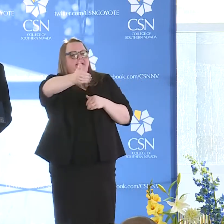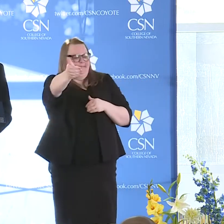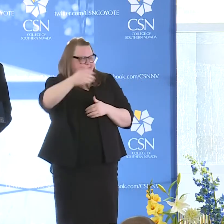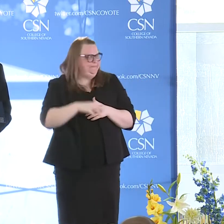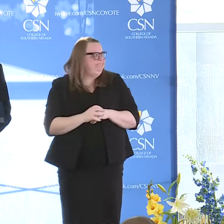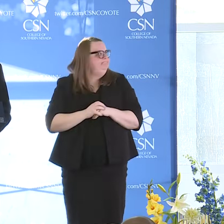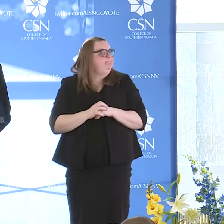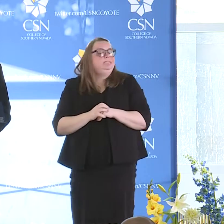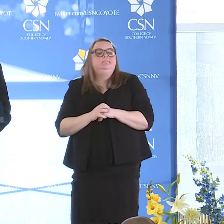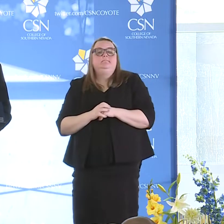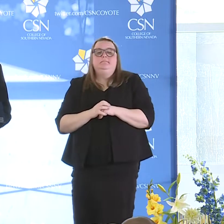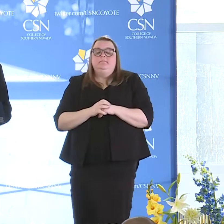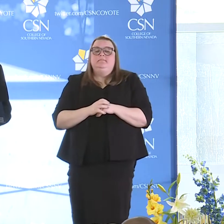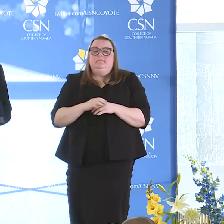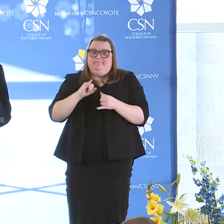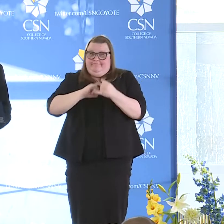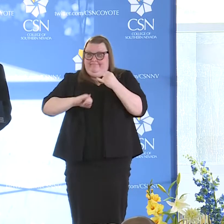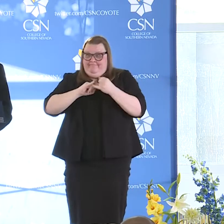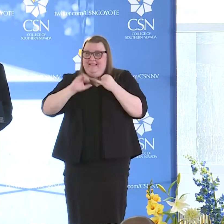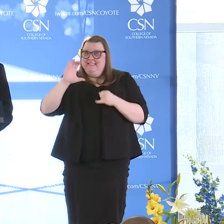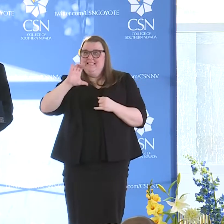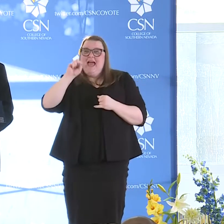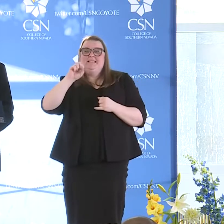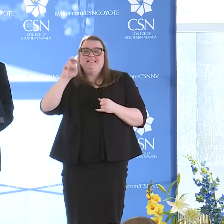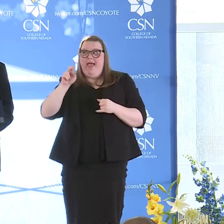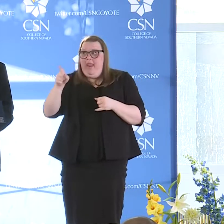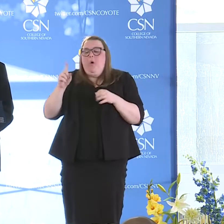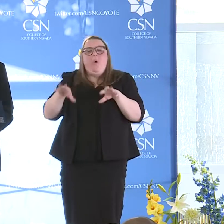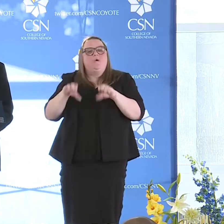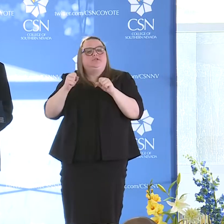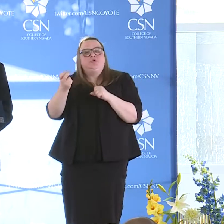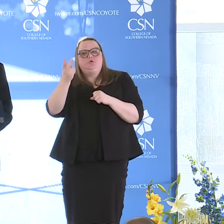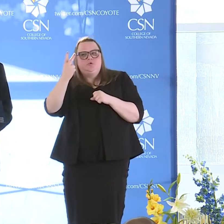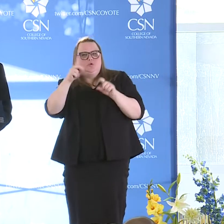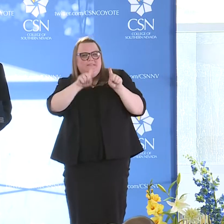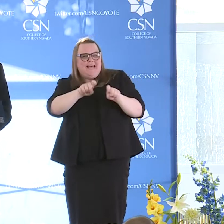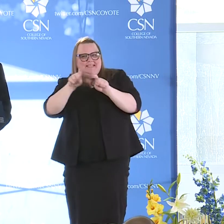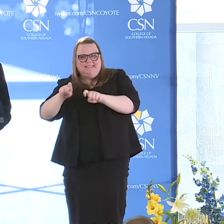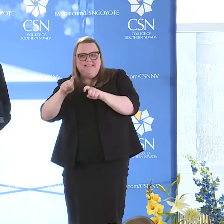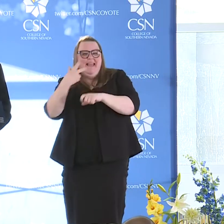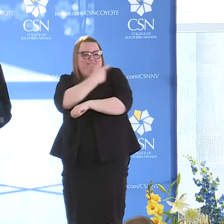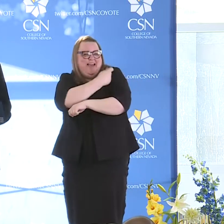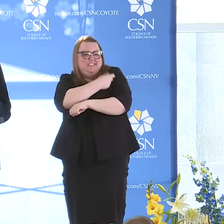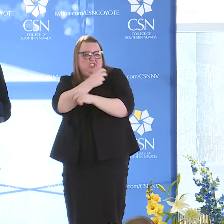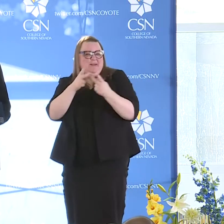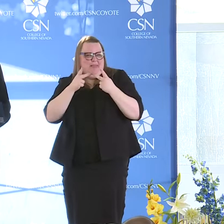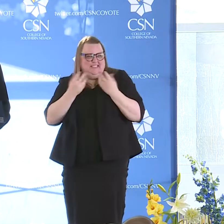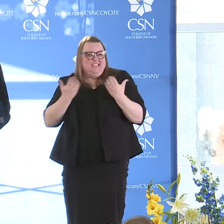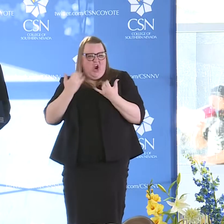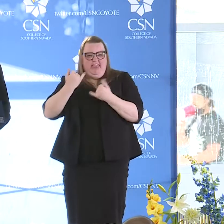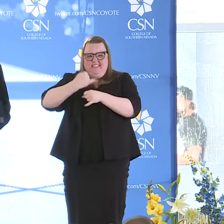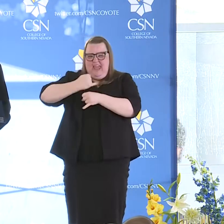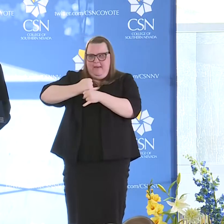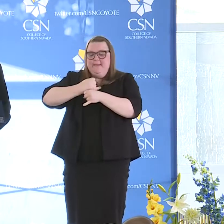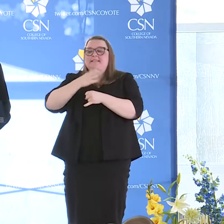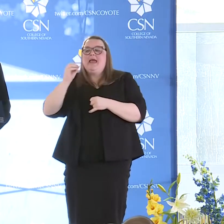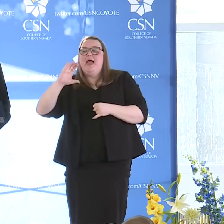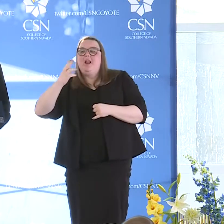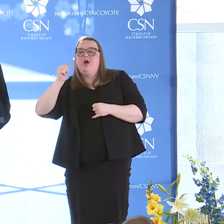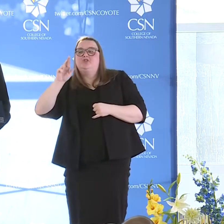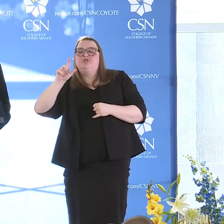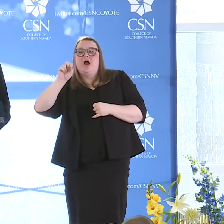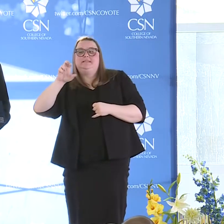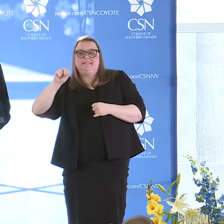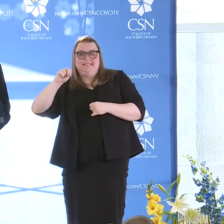Finally, CSN has been hosting two testing and vaccination sites at this campus and their Charleston campus